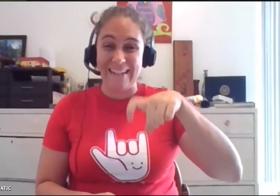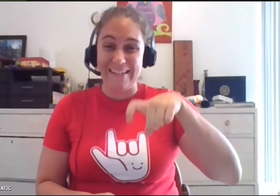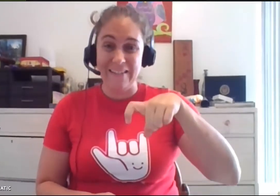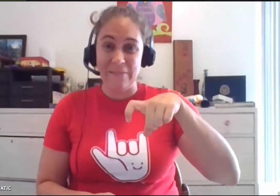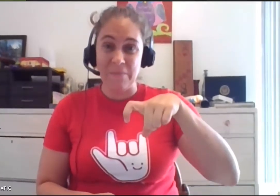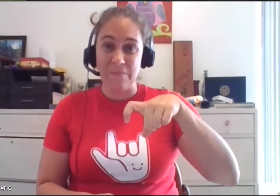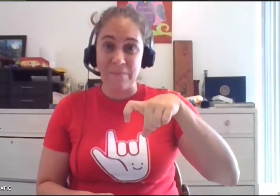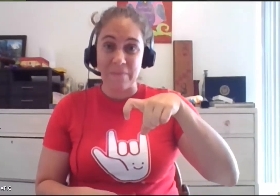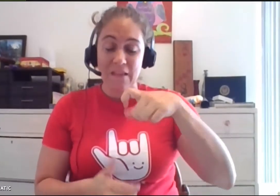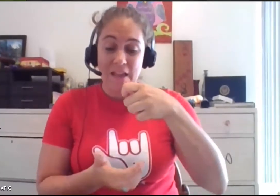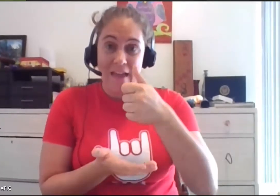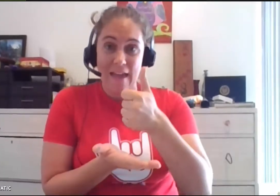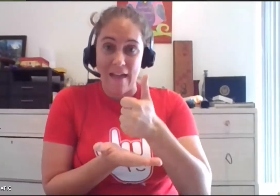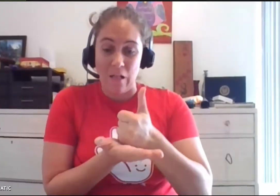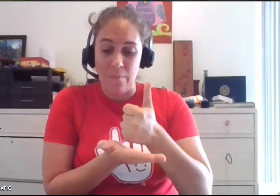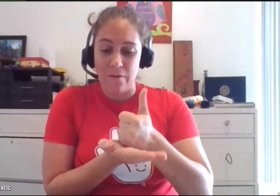Need help.